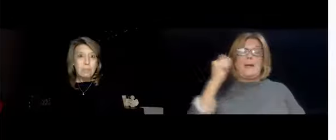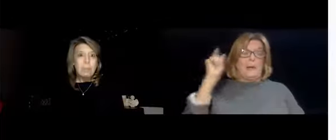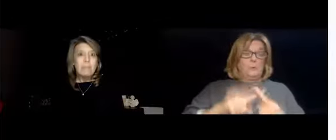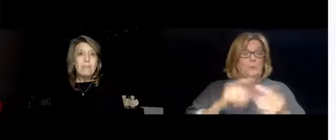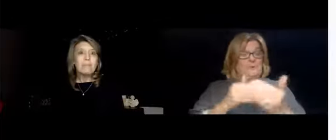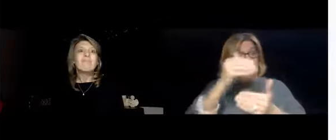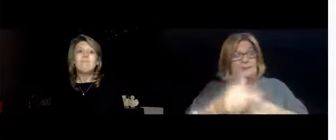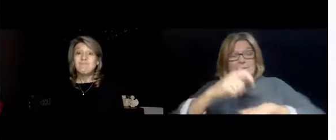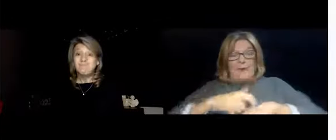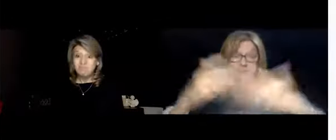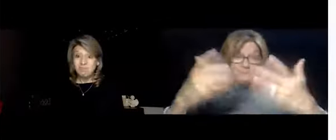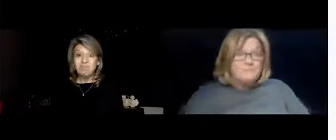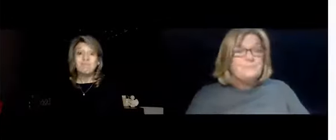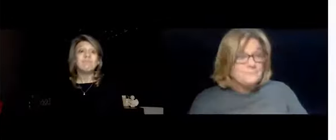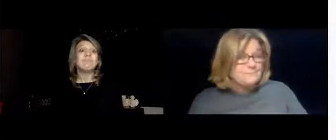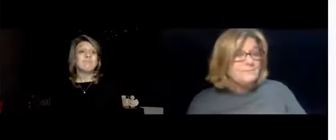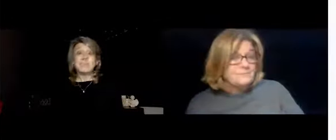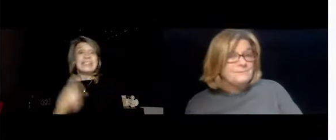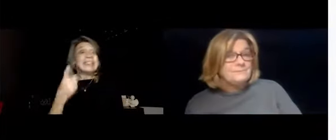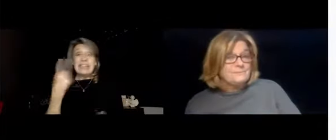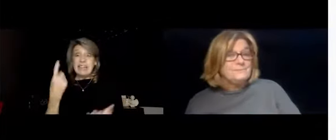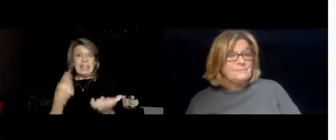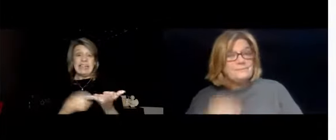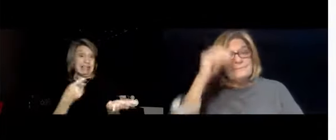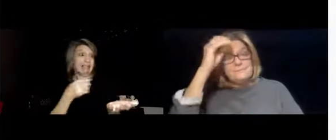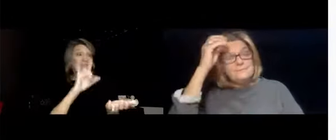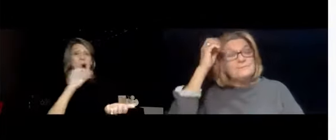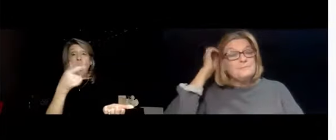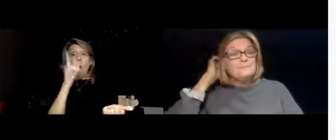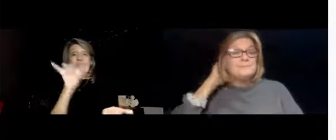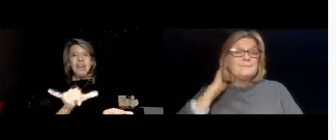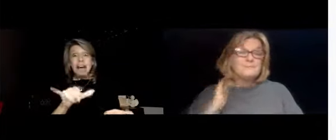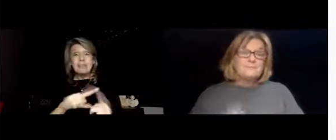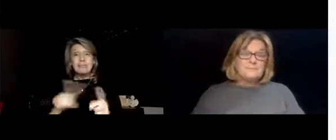situation. I just do the best that I can until next time.